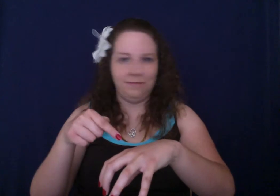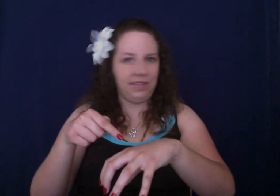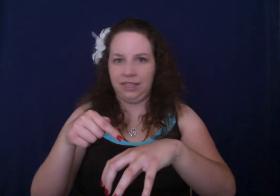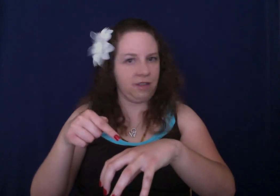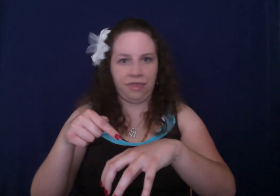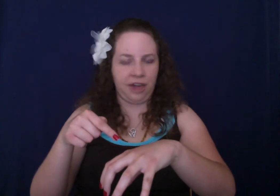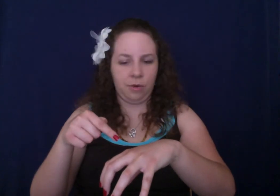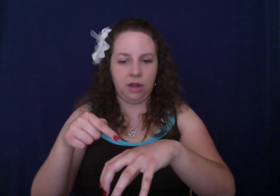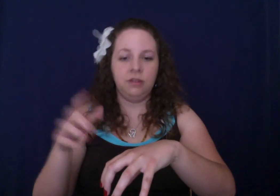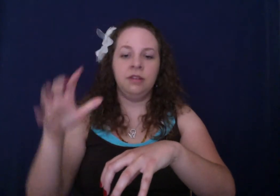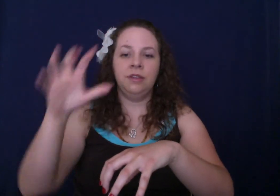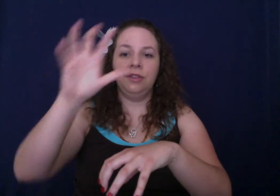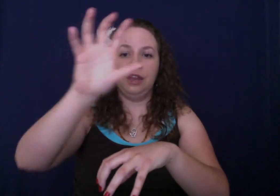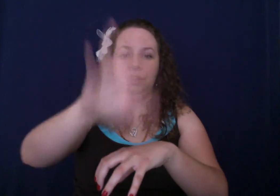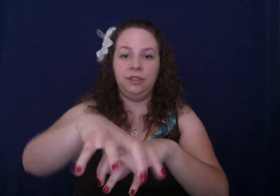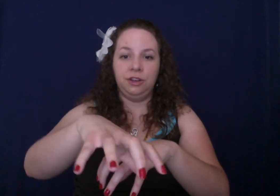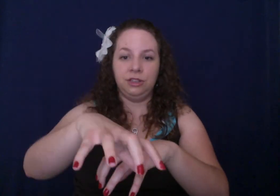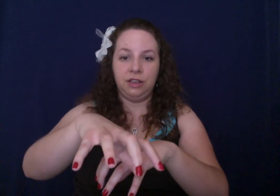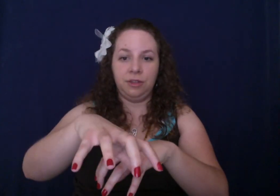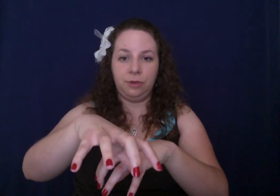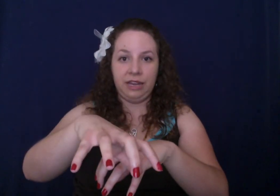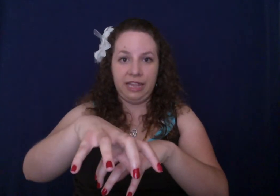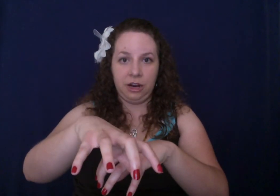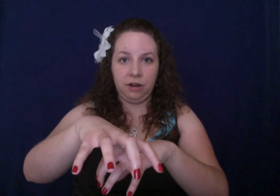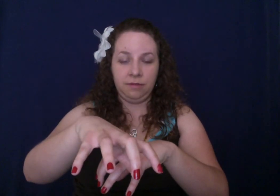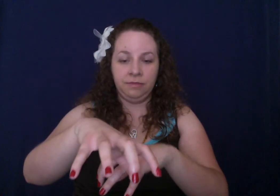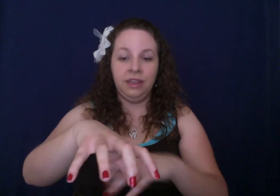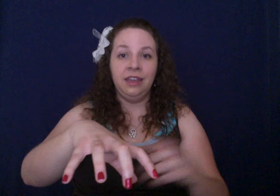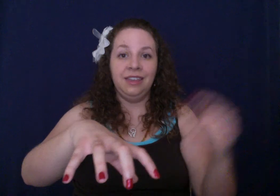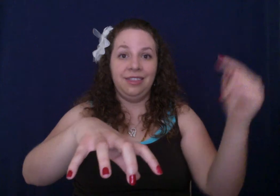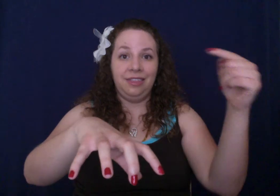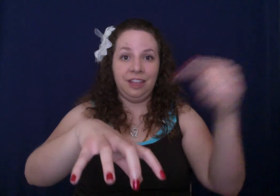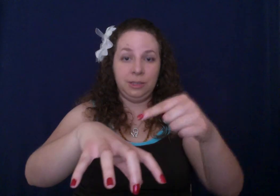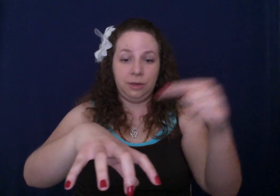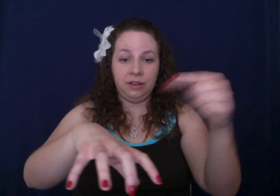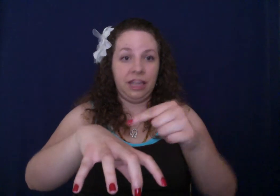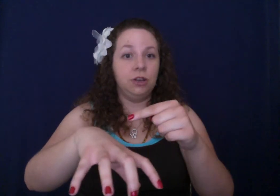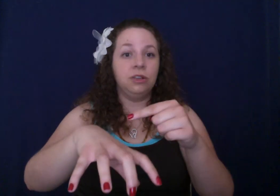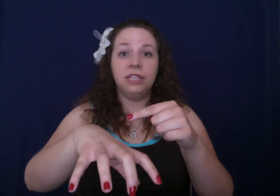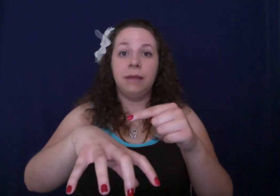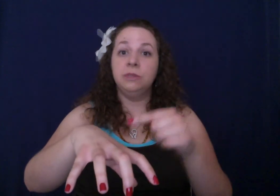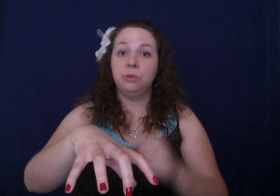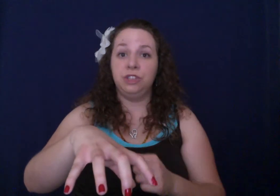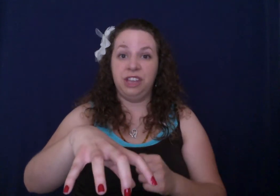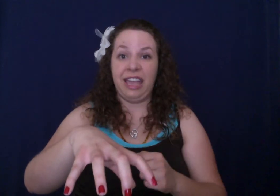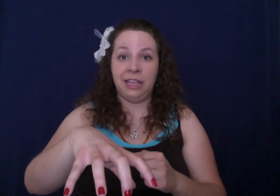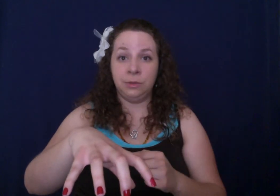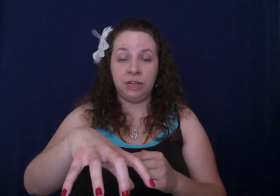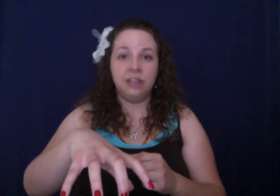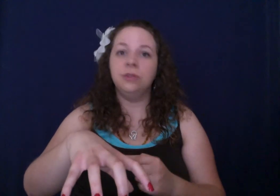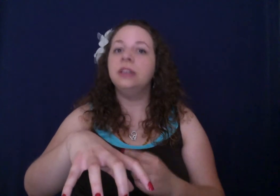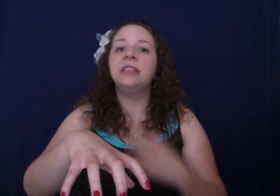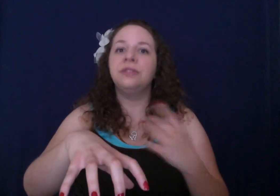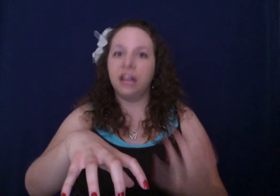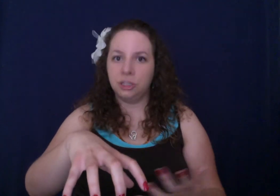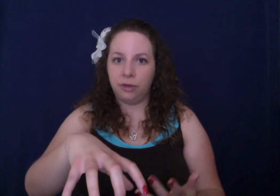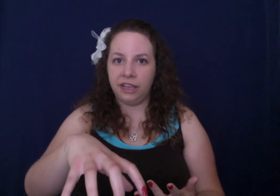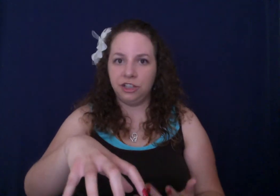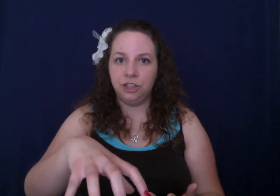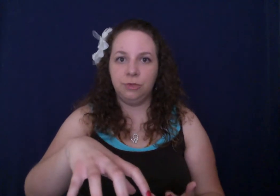It's not that one. Then there's another one here. This one, okay, notice that I'm switching hands when I do this. That's okay to do whenever